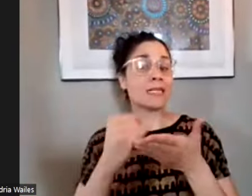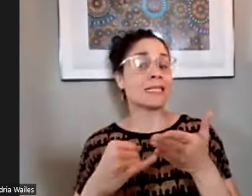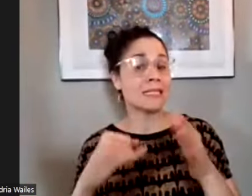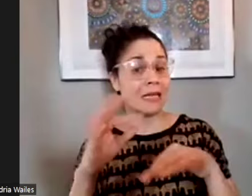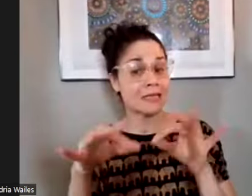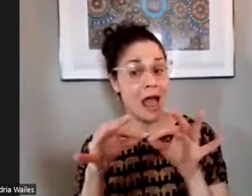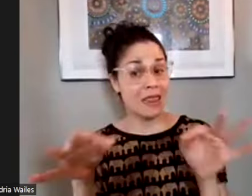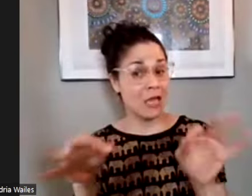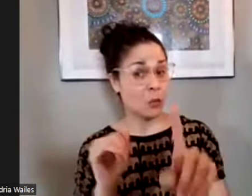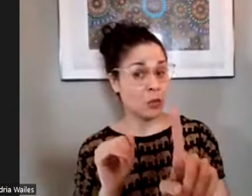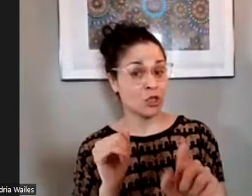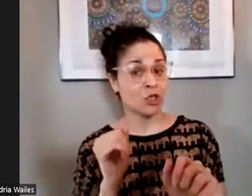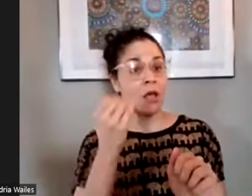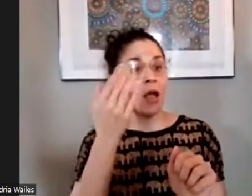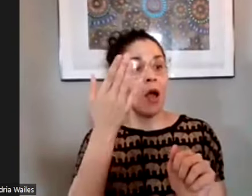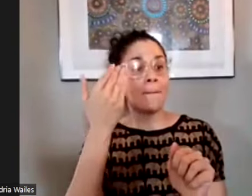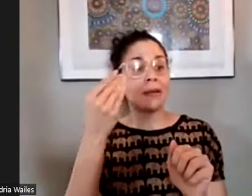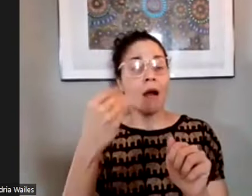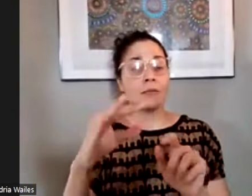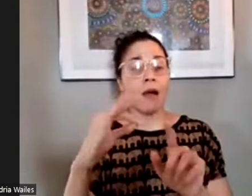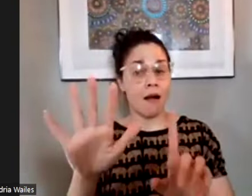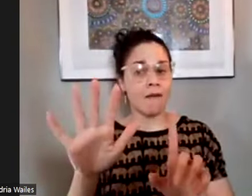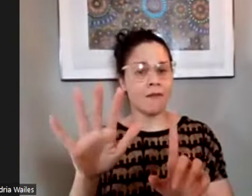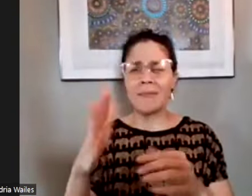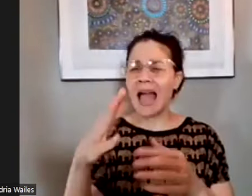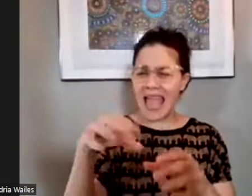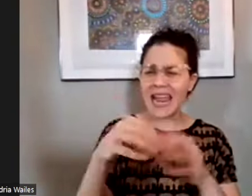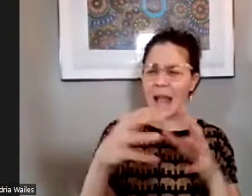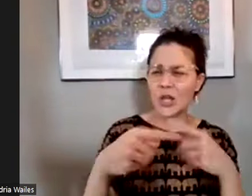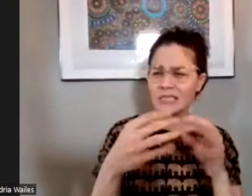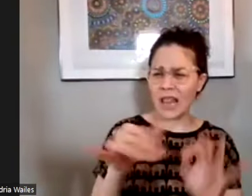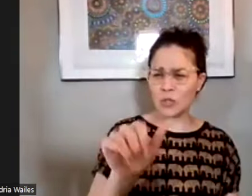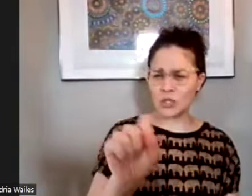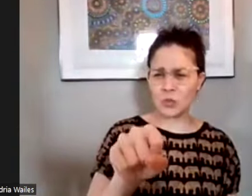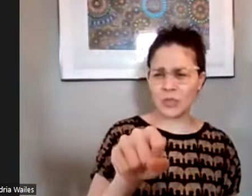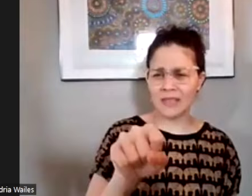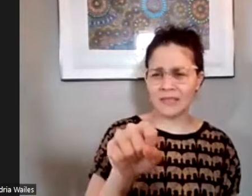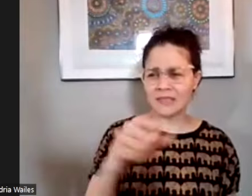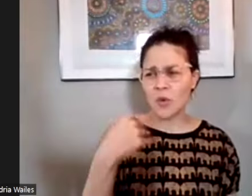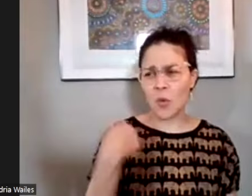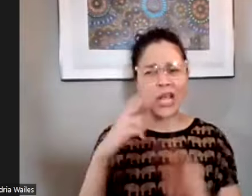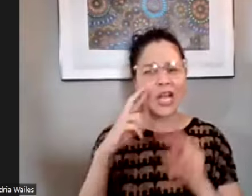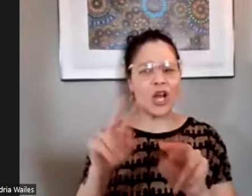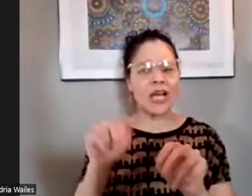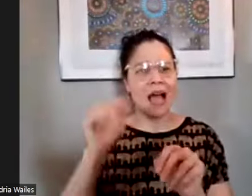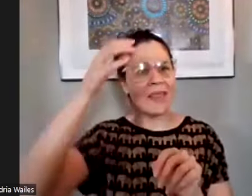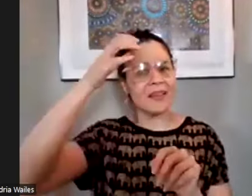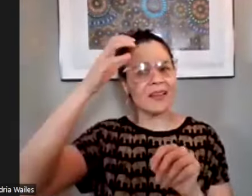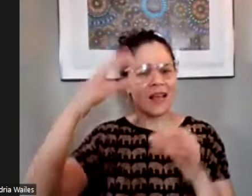And then artistic sign language, and this occurs in American